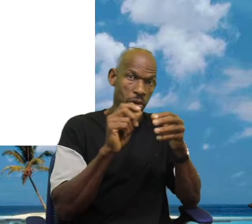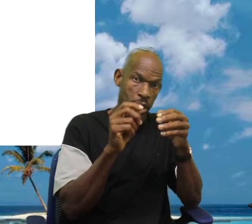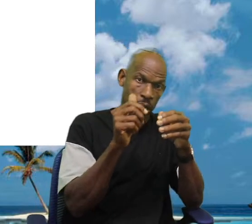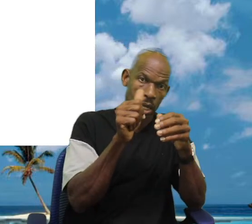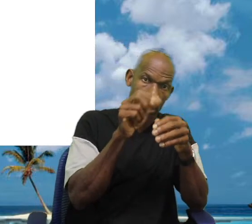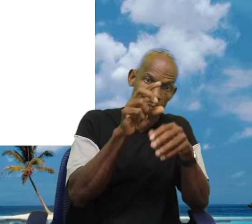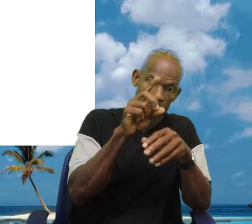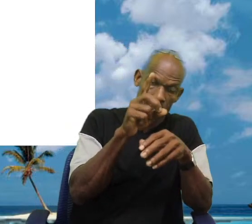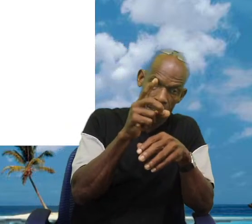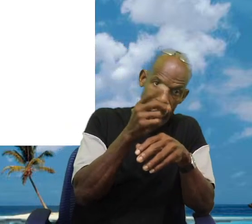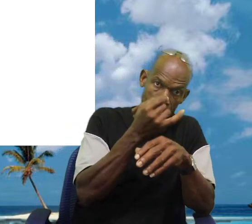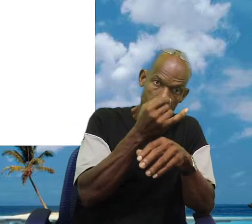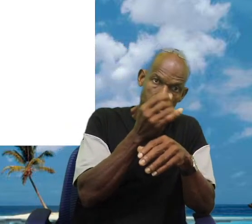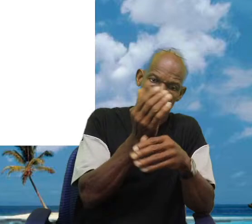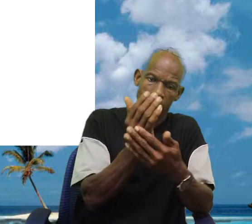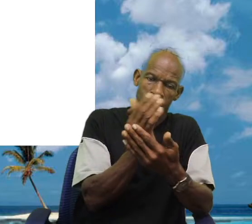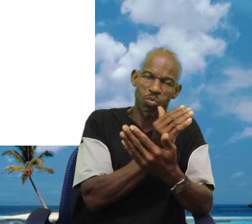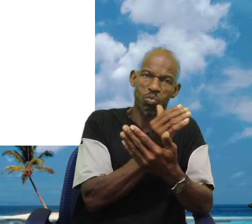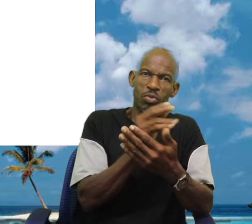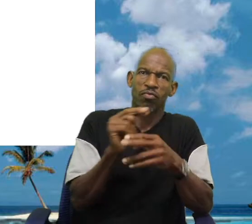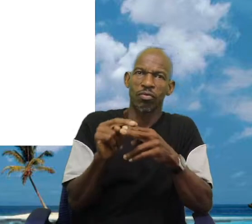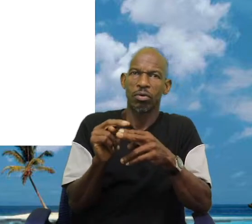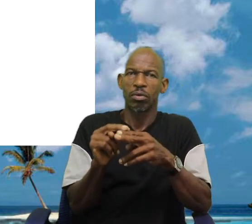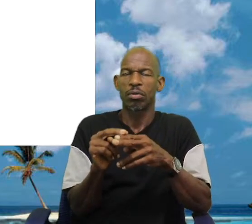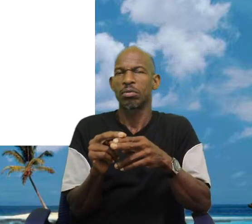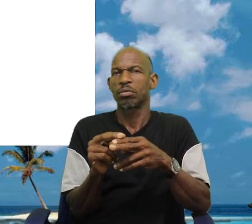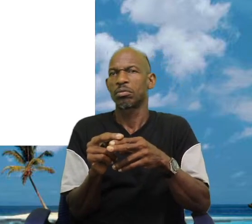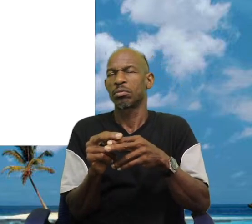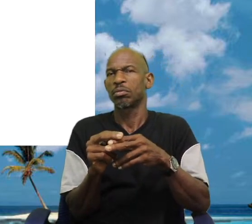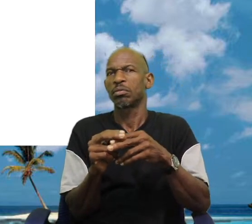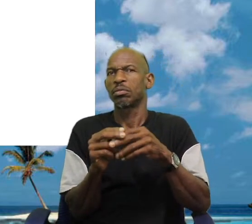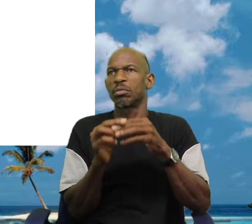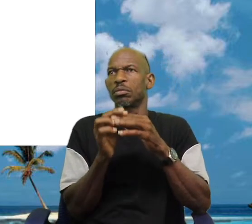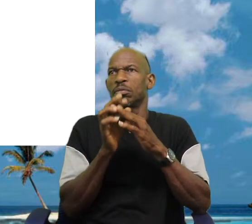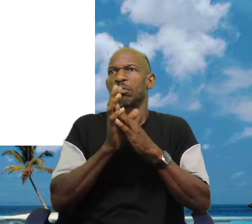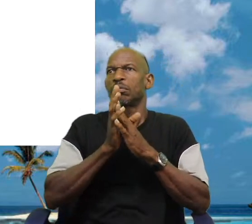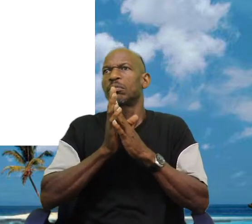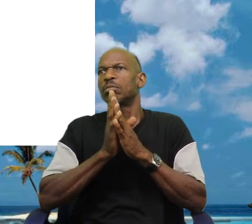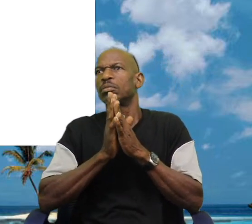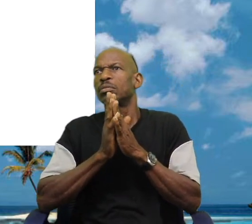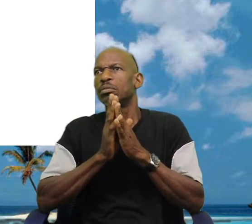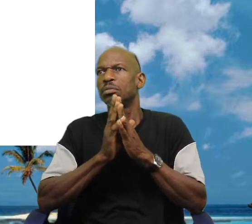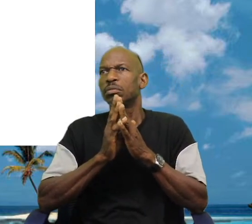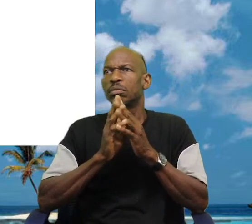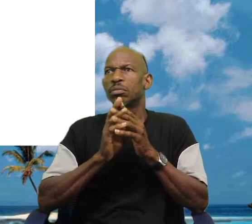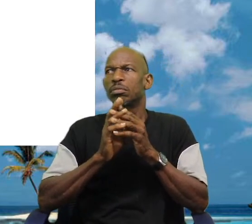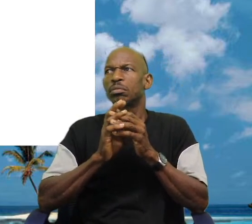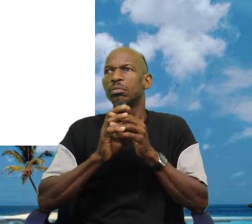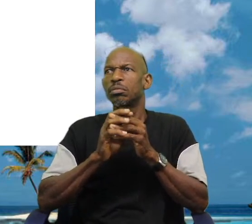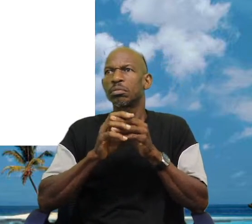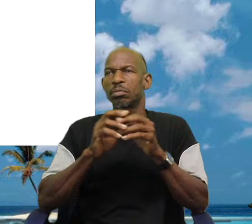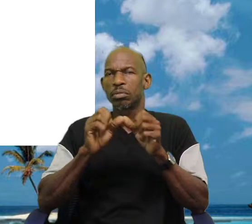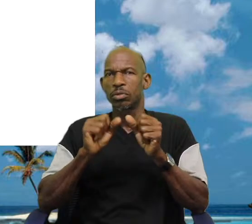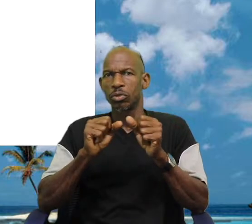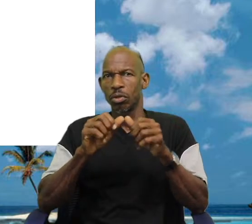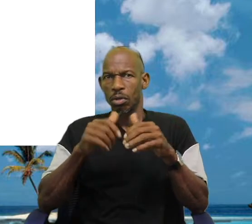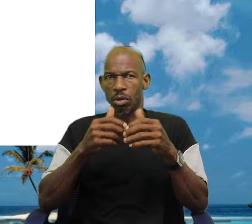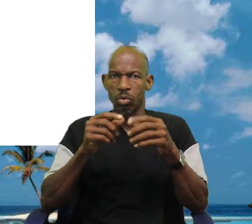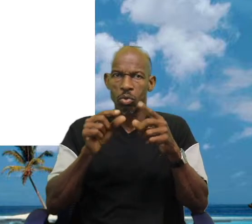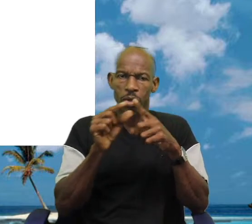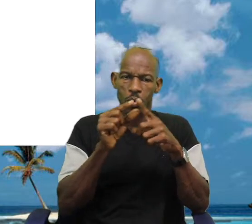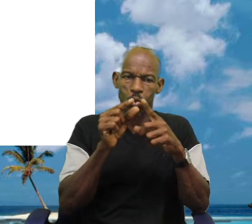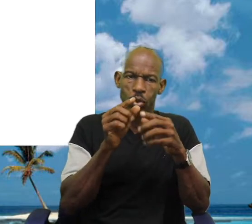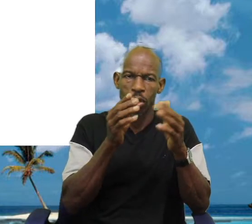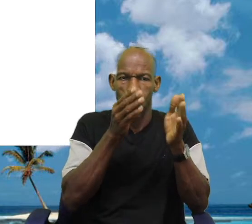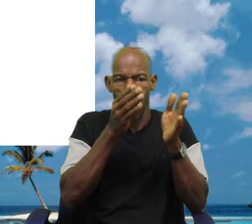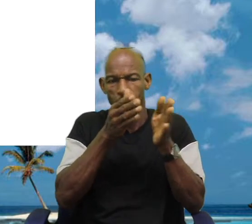the noun. That is one way of place to put the adjective. So in terms of the word order, this is one